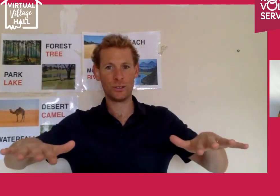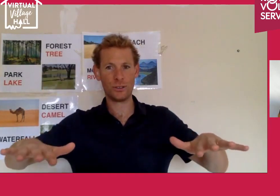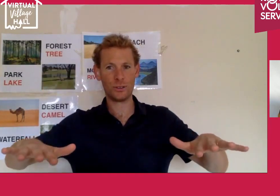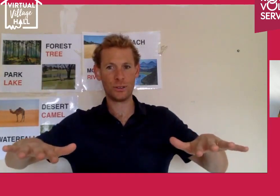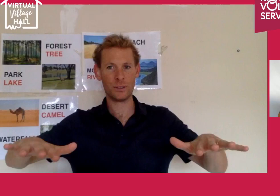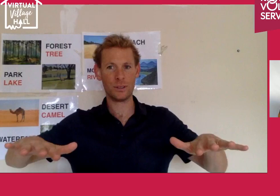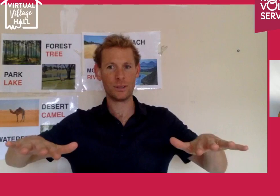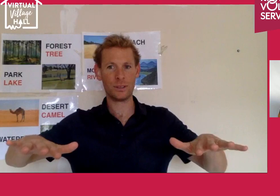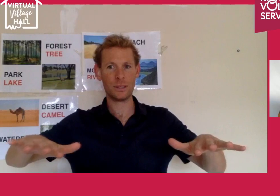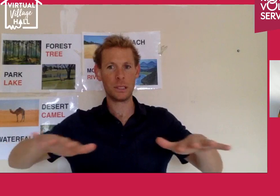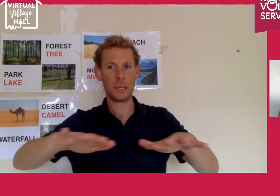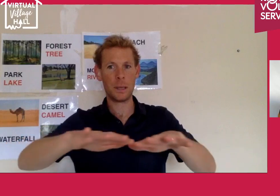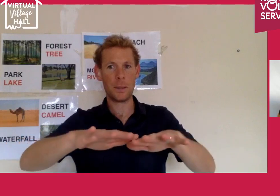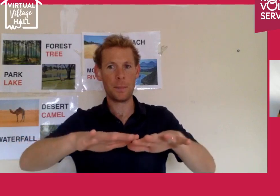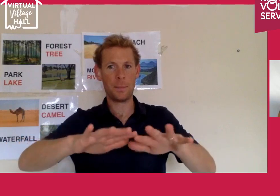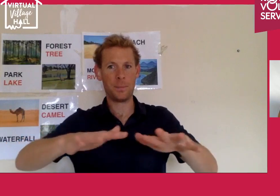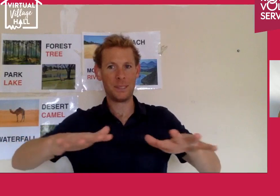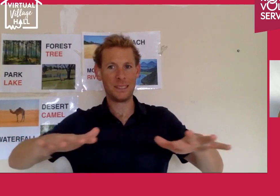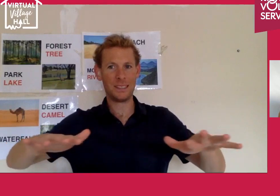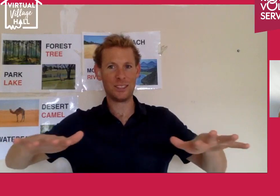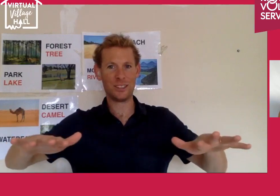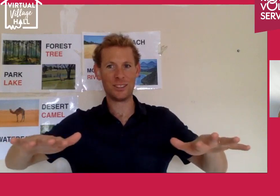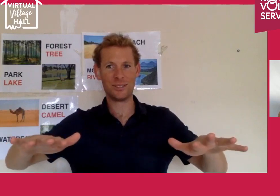beach. It's the tide and the shore.